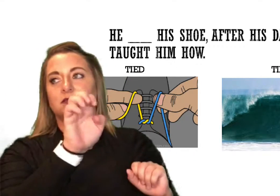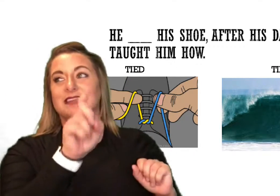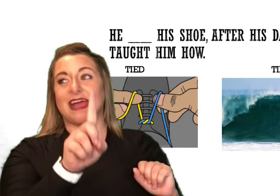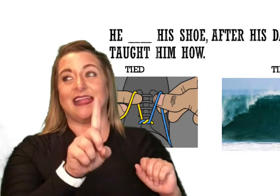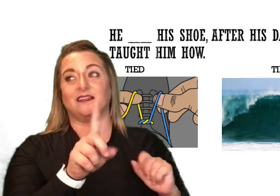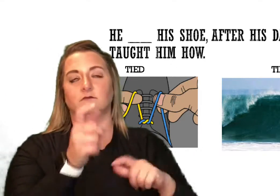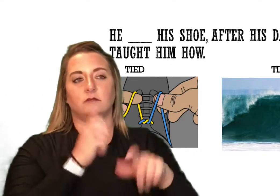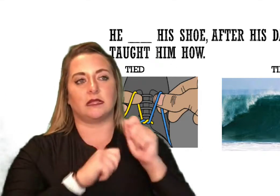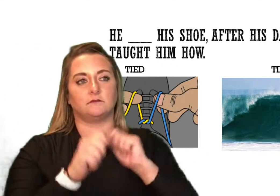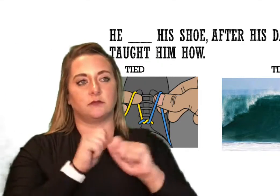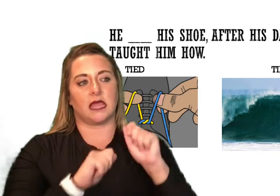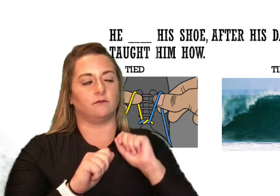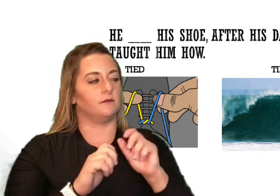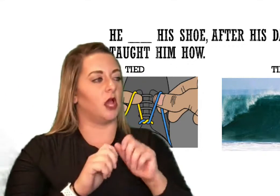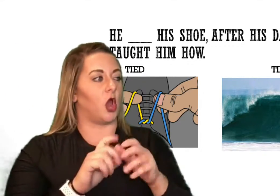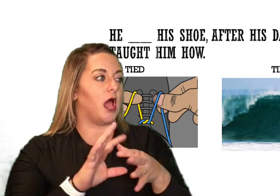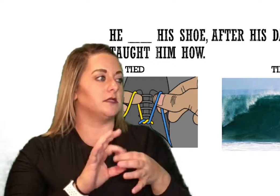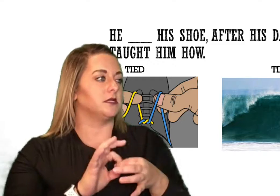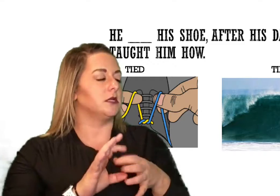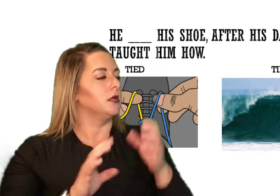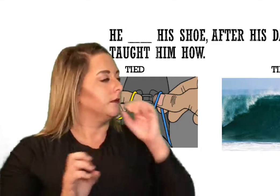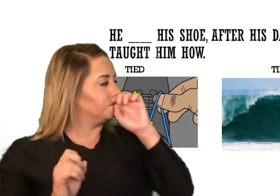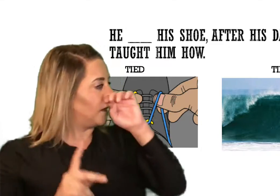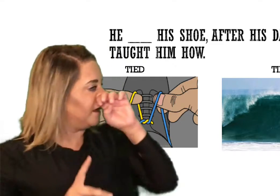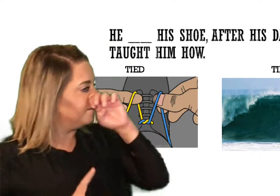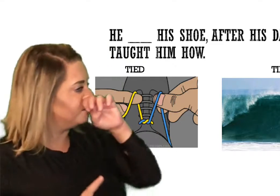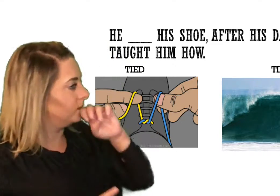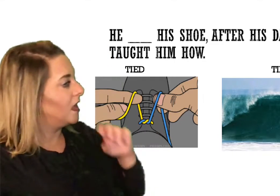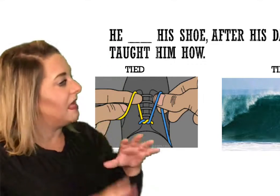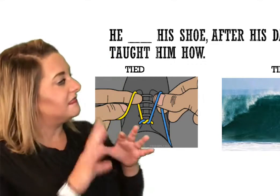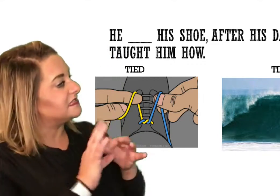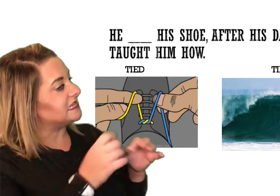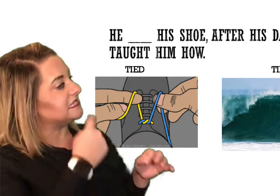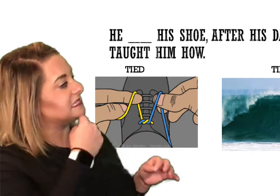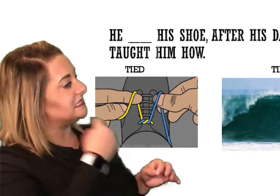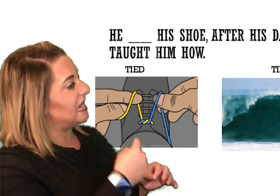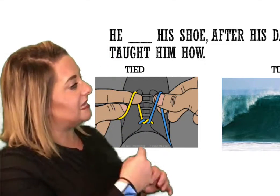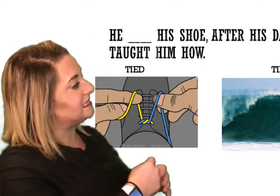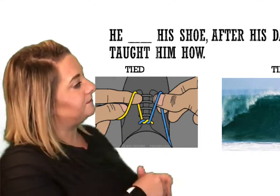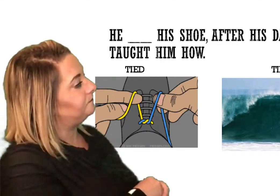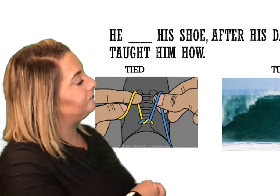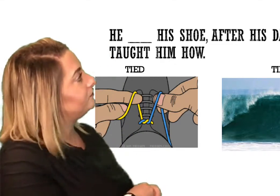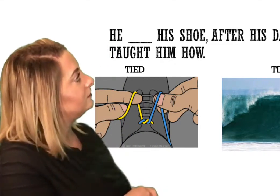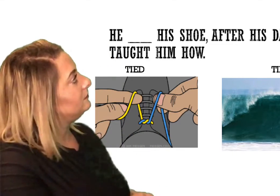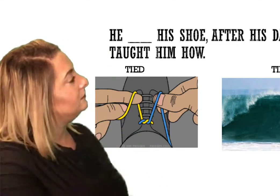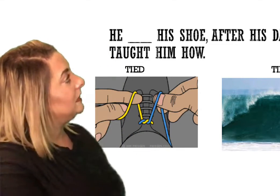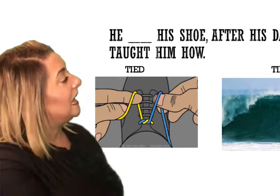or tide, like tide, a knot, okay? The sentence says,